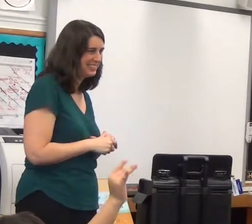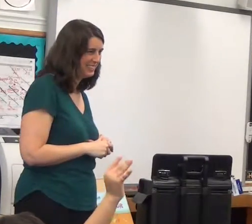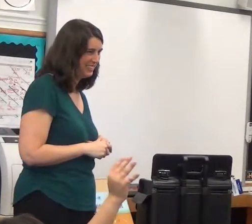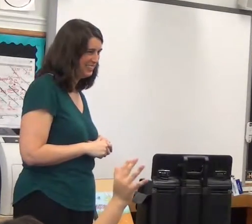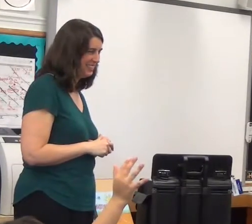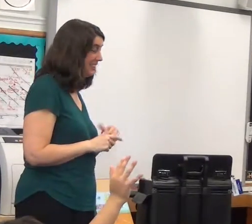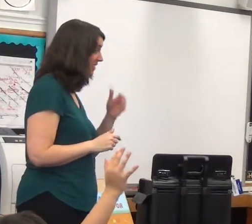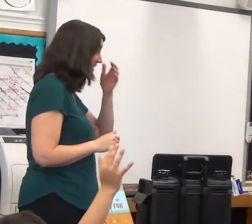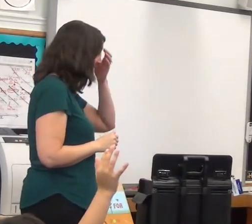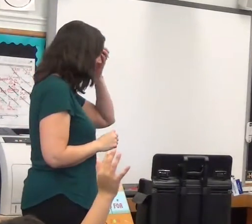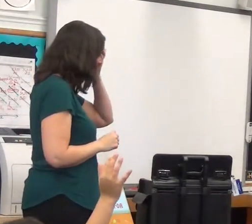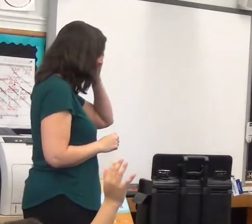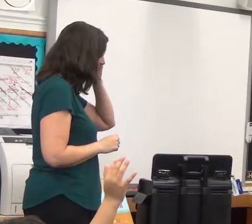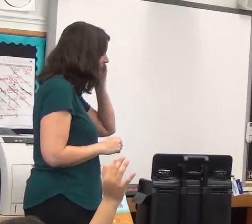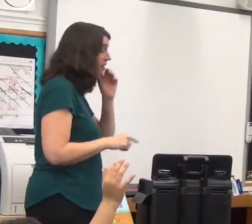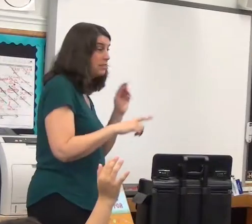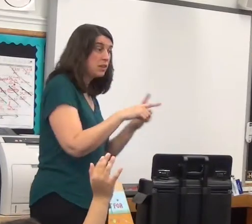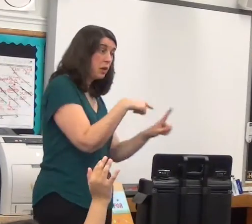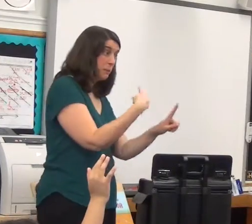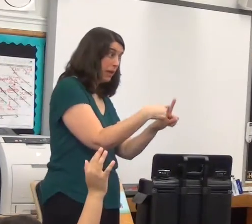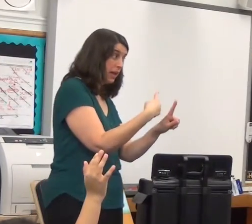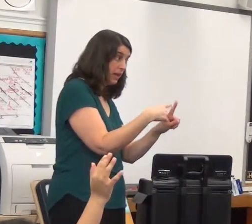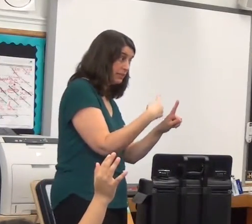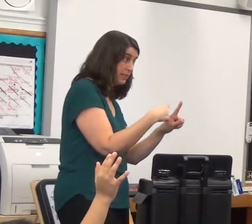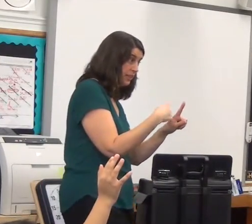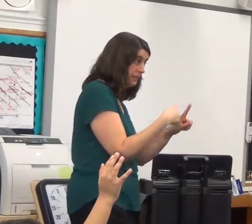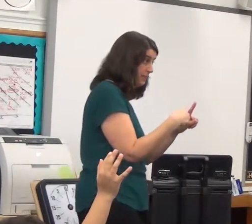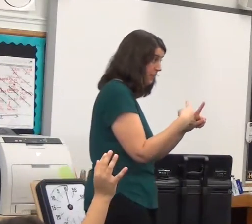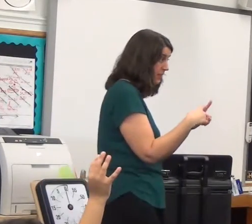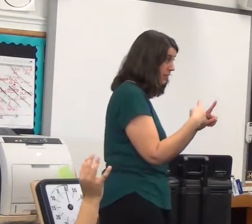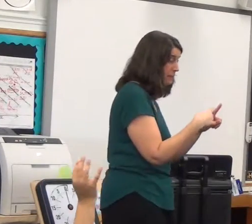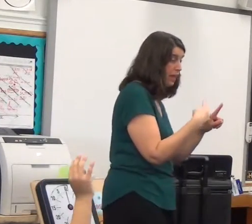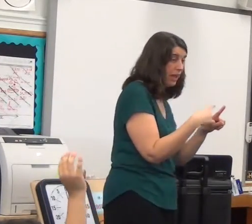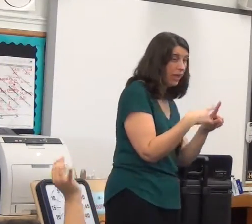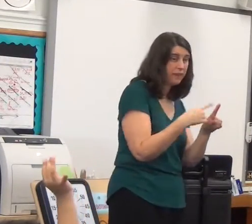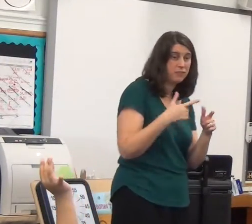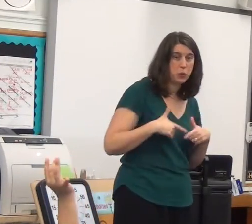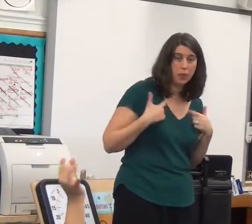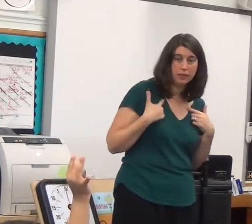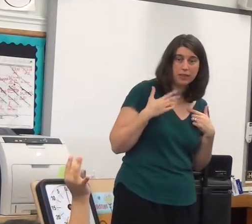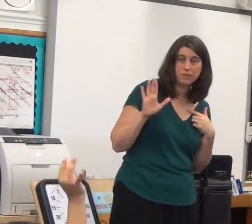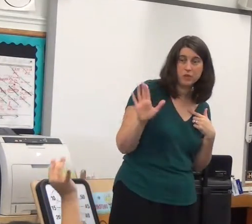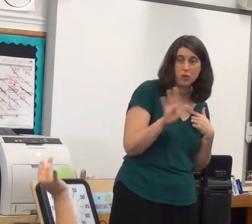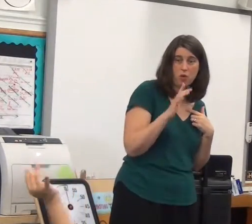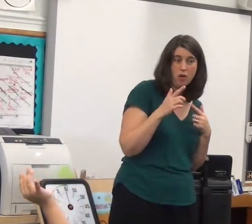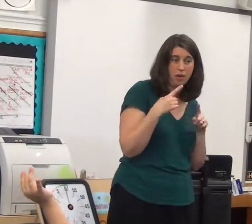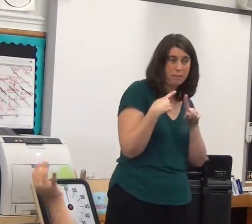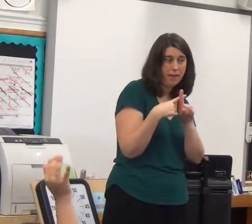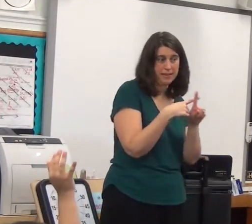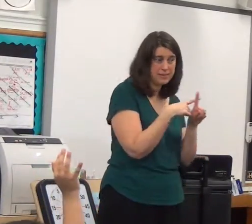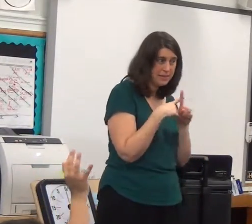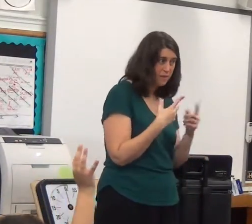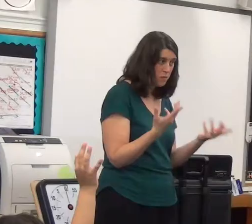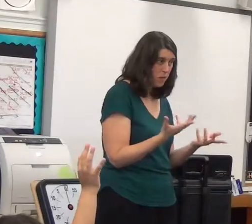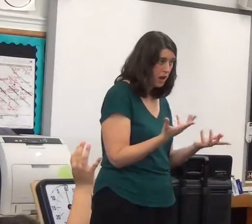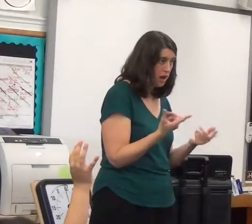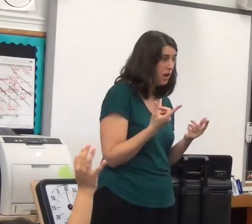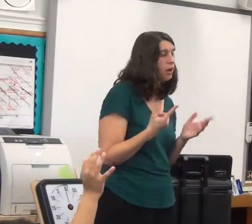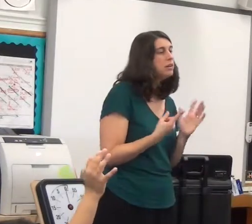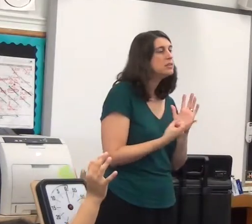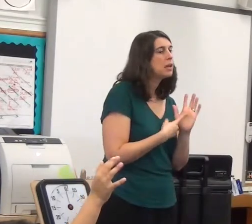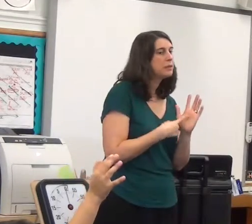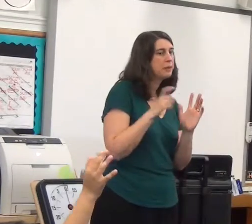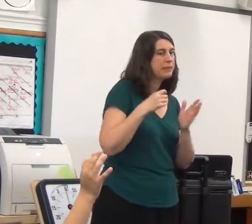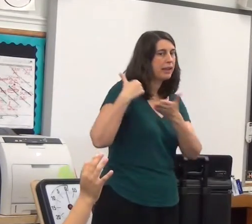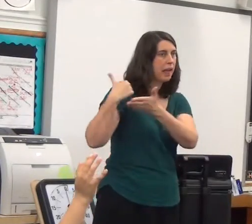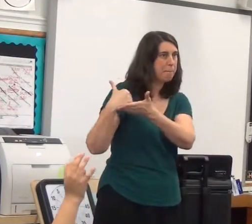found it. All right. To be positive, to live a life of positivity, sometimes we're going to need